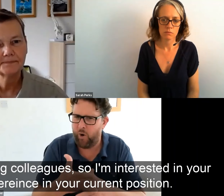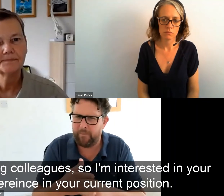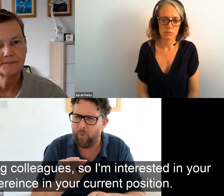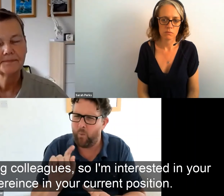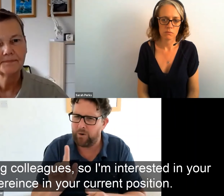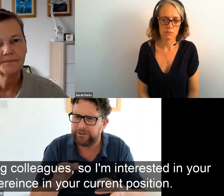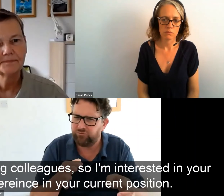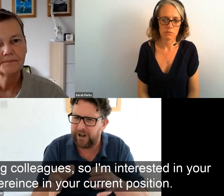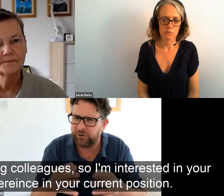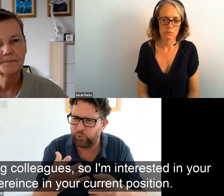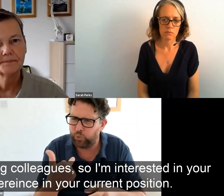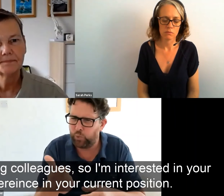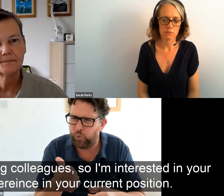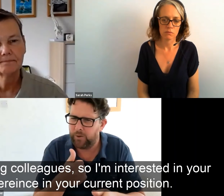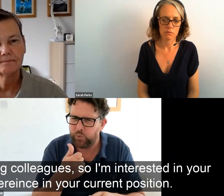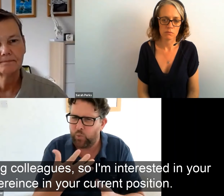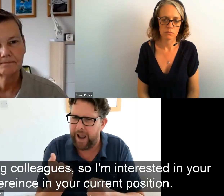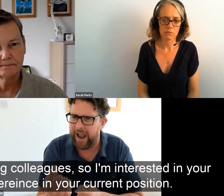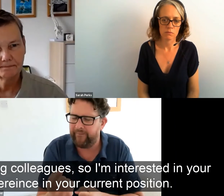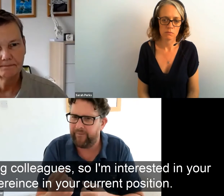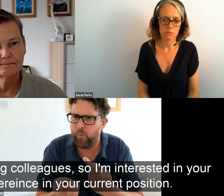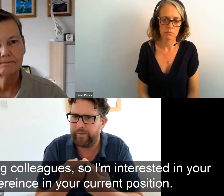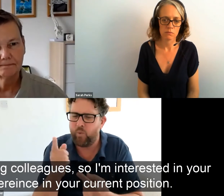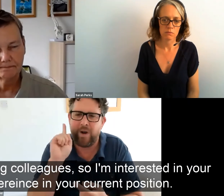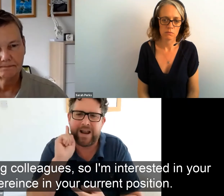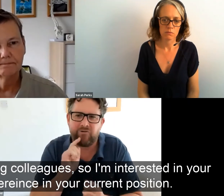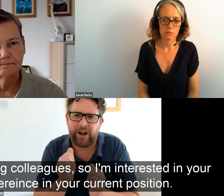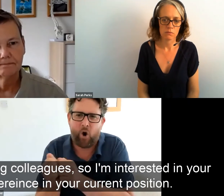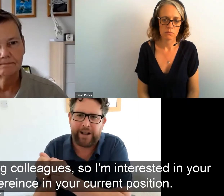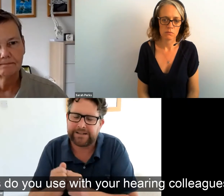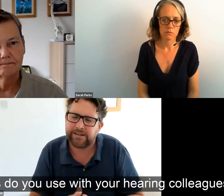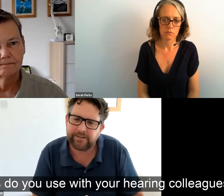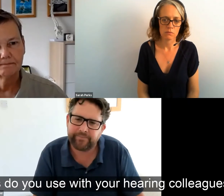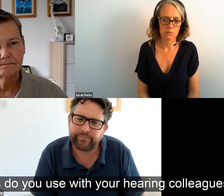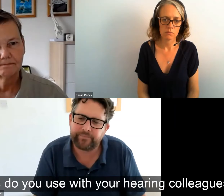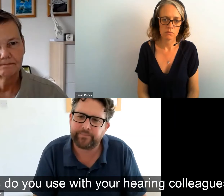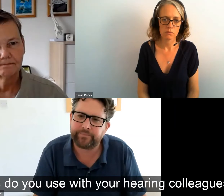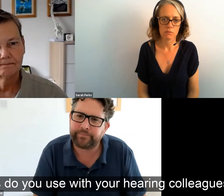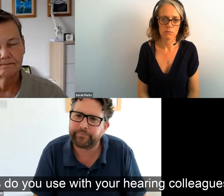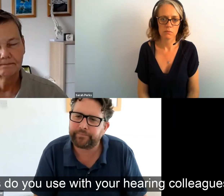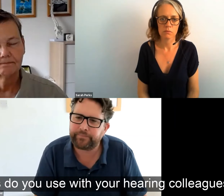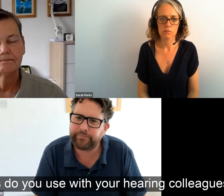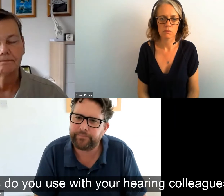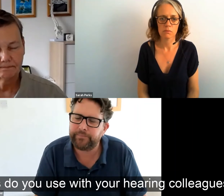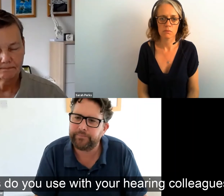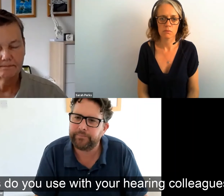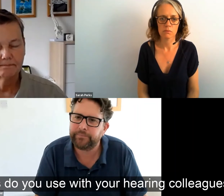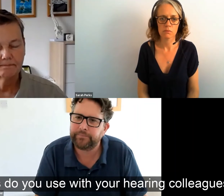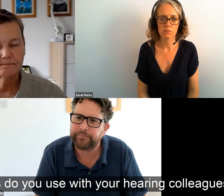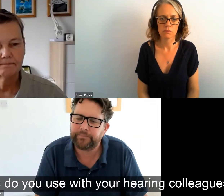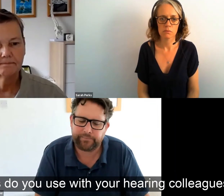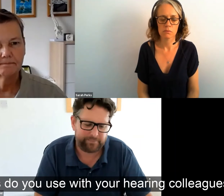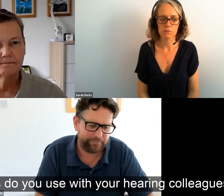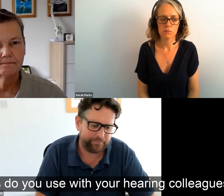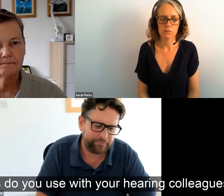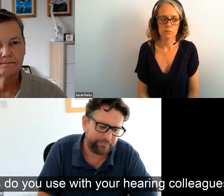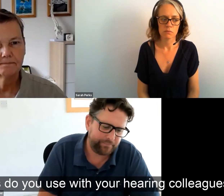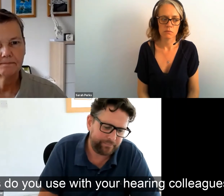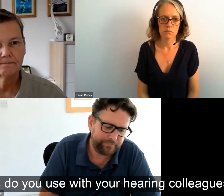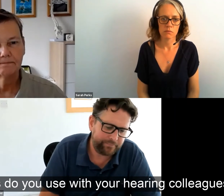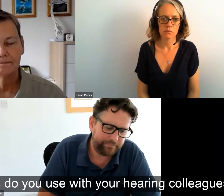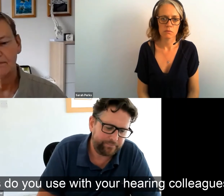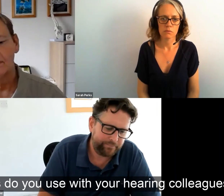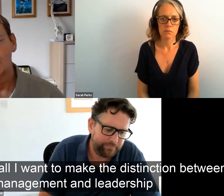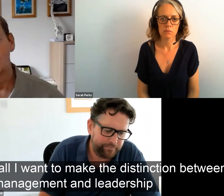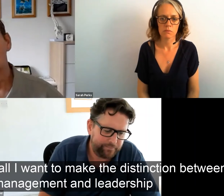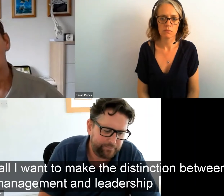your experience, in your current position. What strategies do you use with your hearing